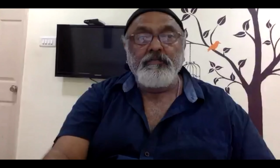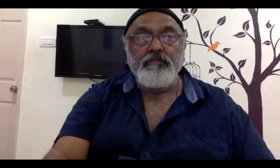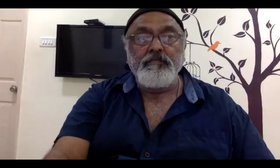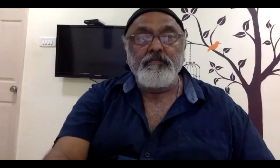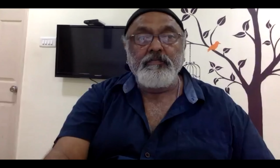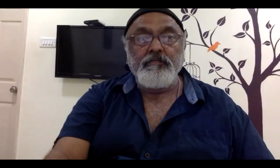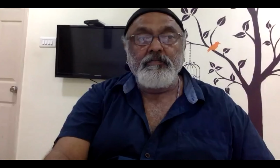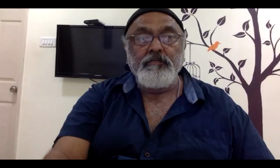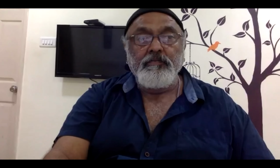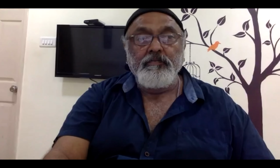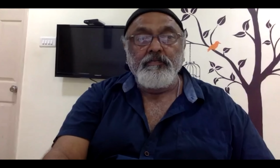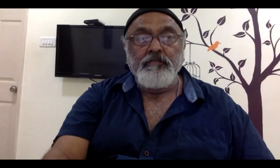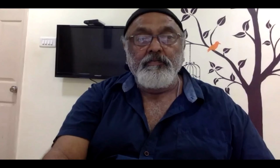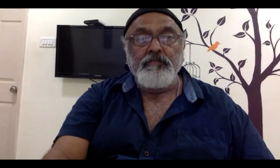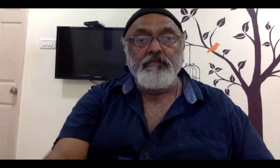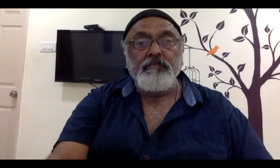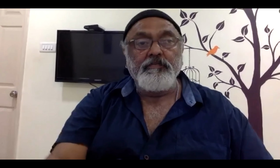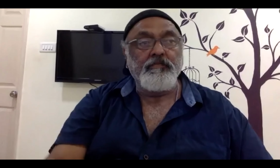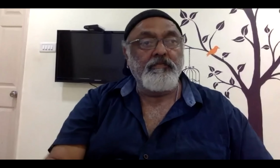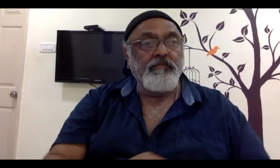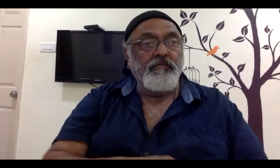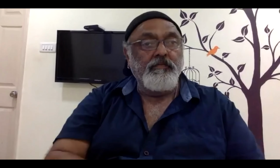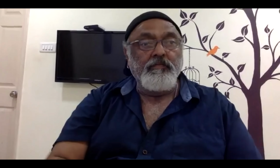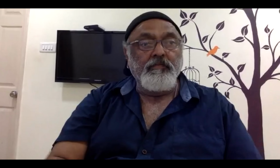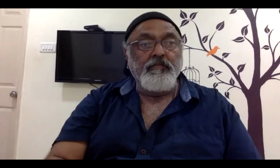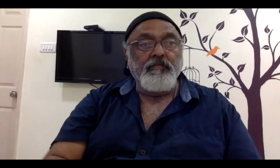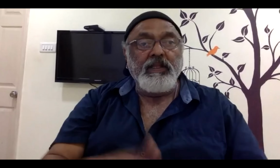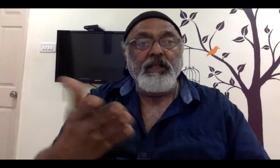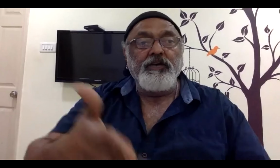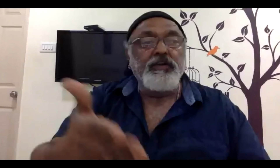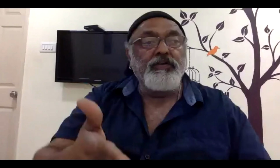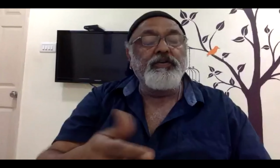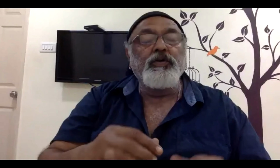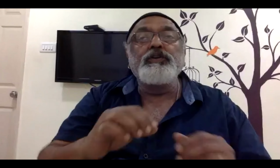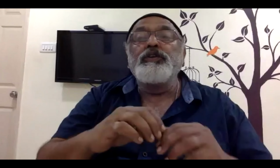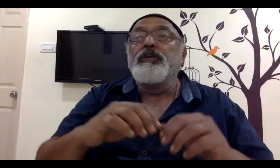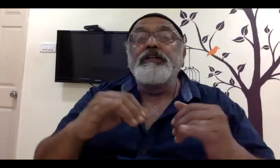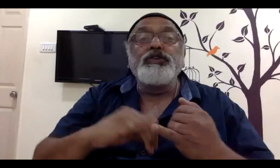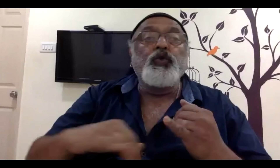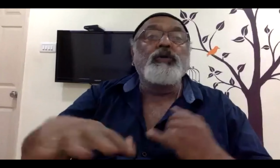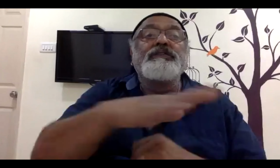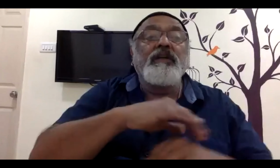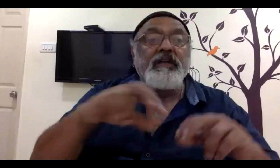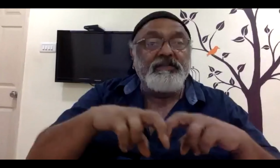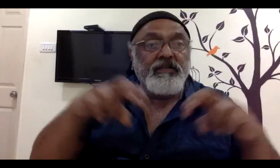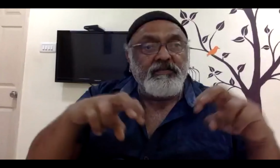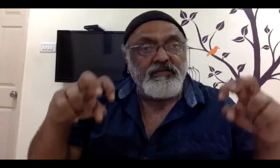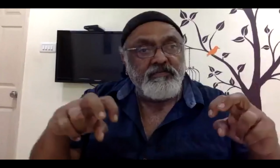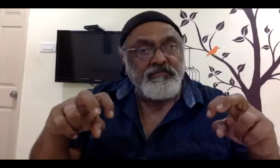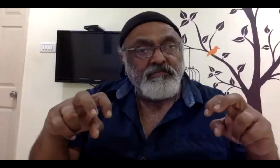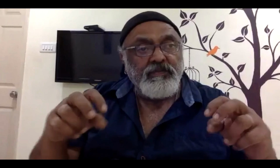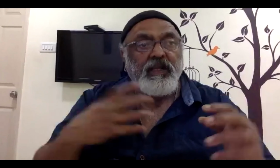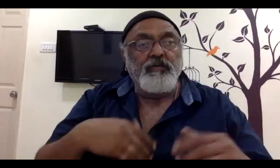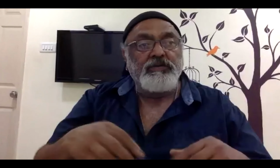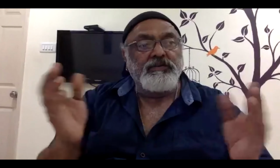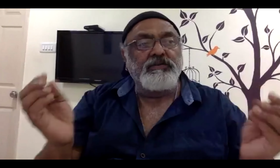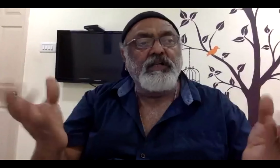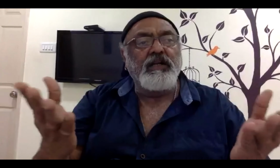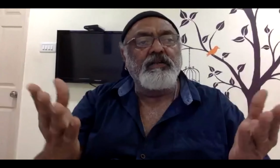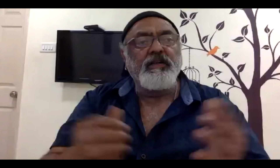session which is on Introduction to Social Research. I will start shortly. And while